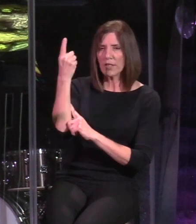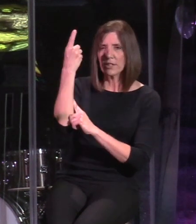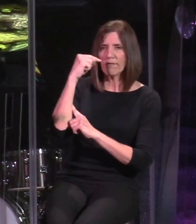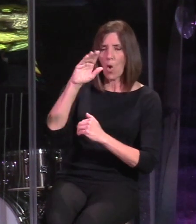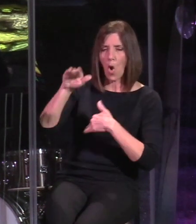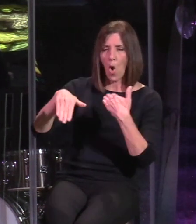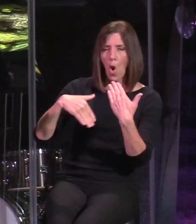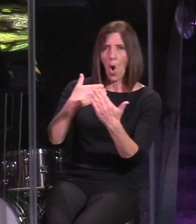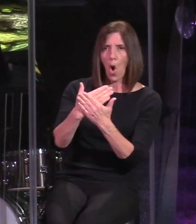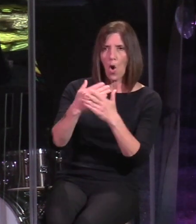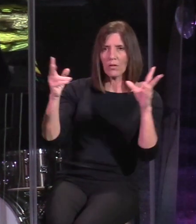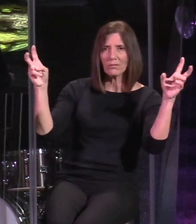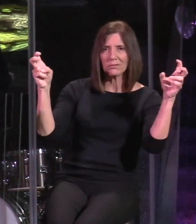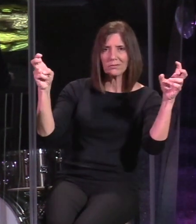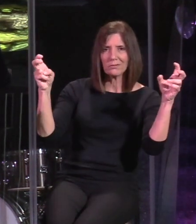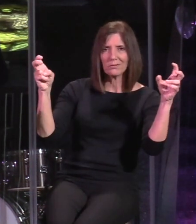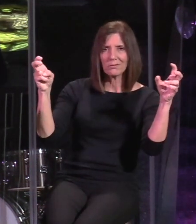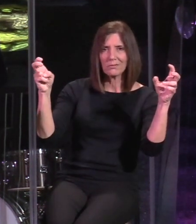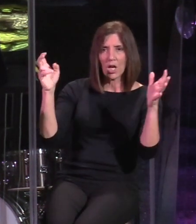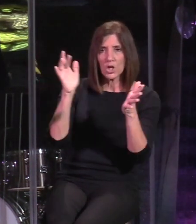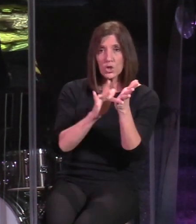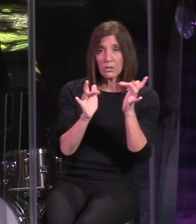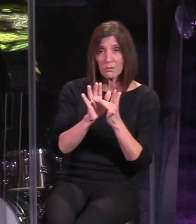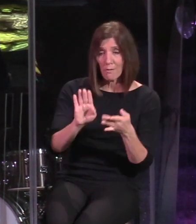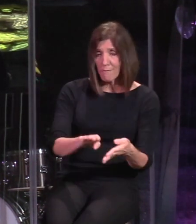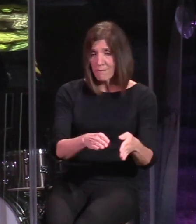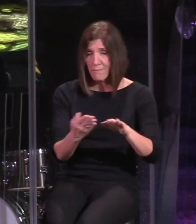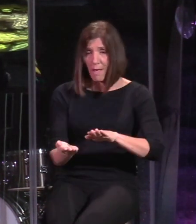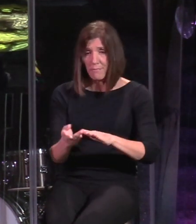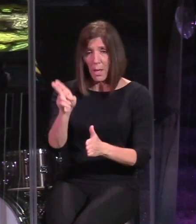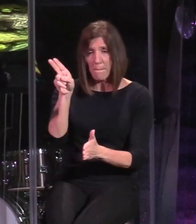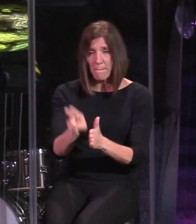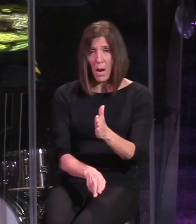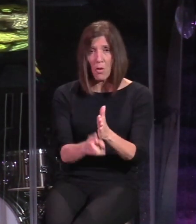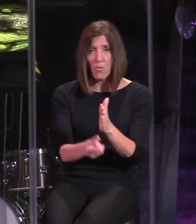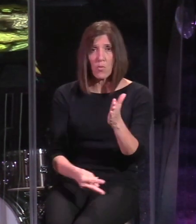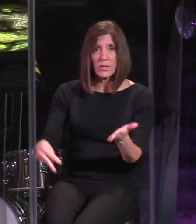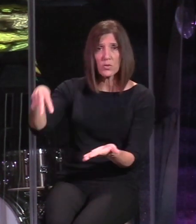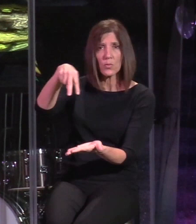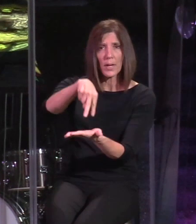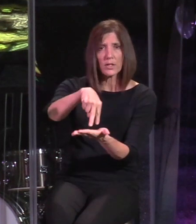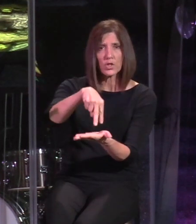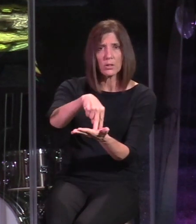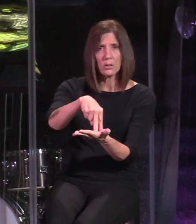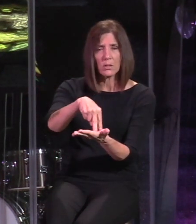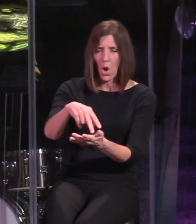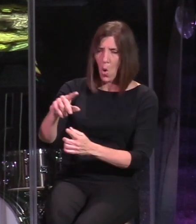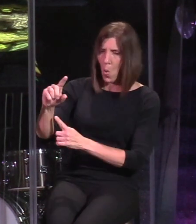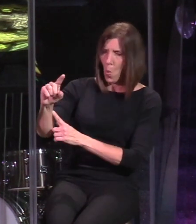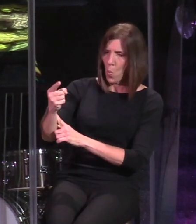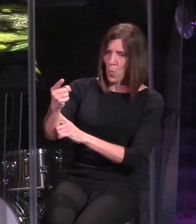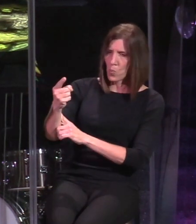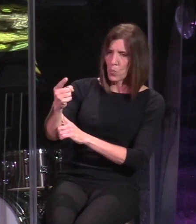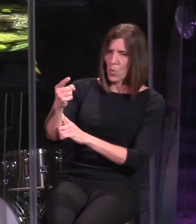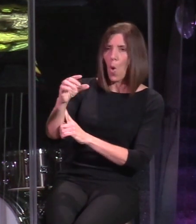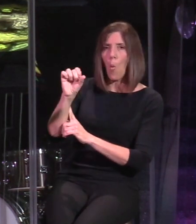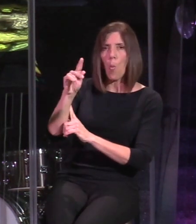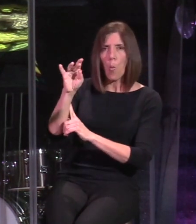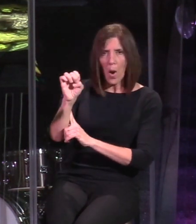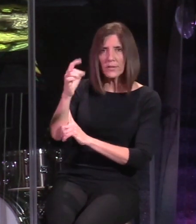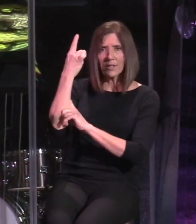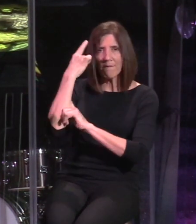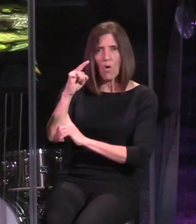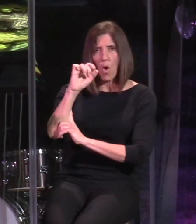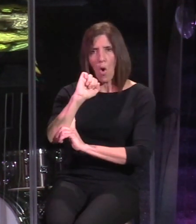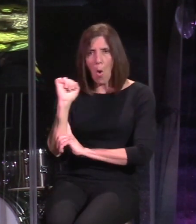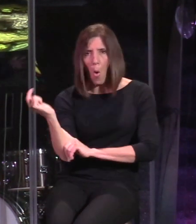of Jesus' death, burial, and resurrection. Now, have you ever stopped to consider that one